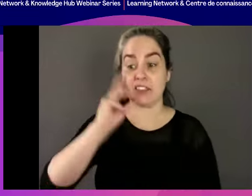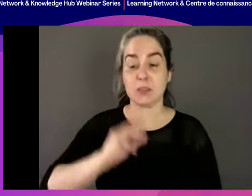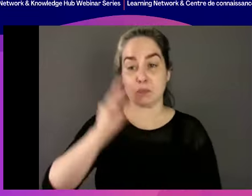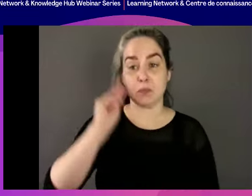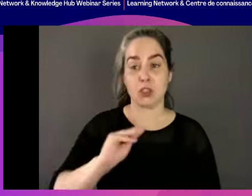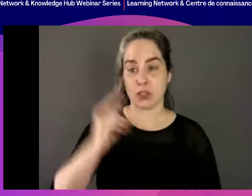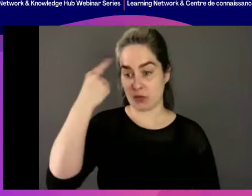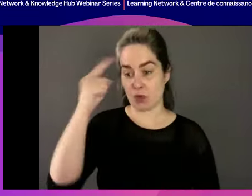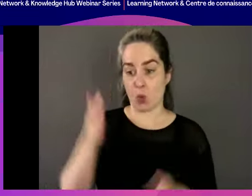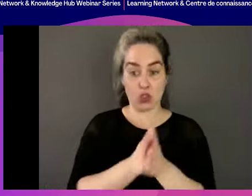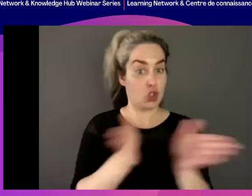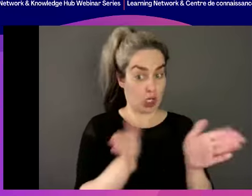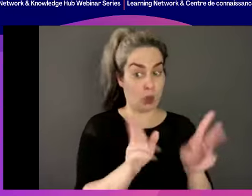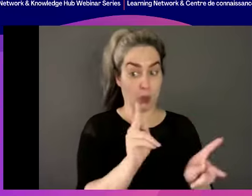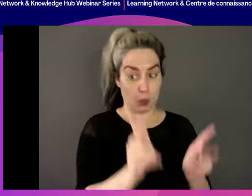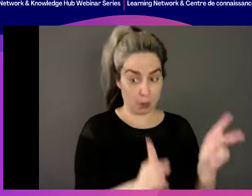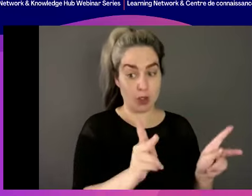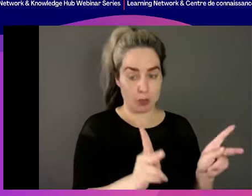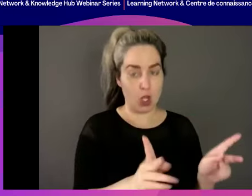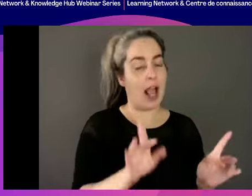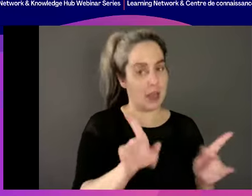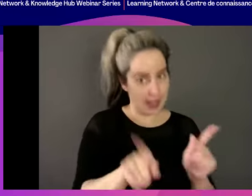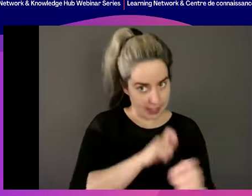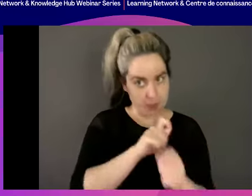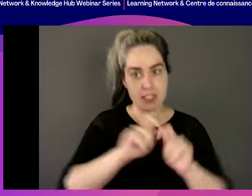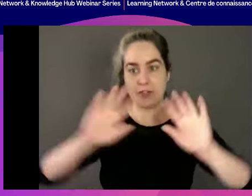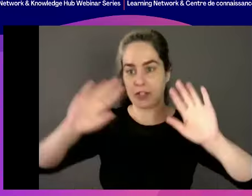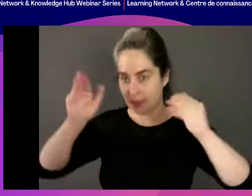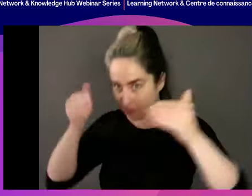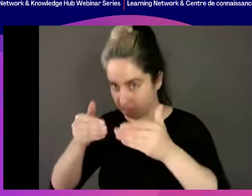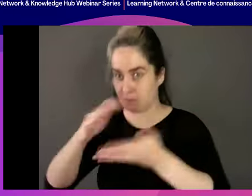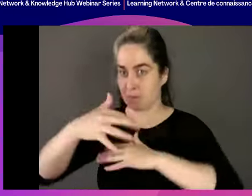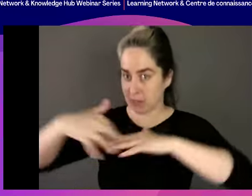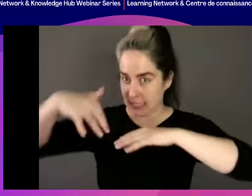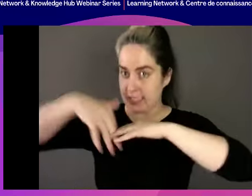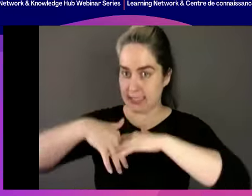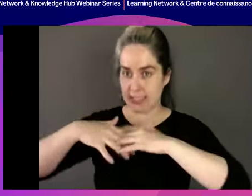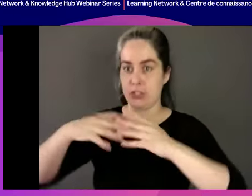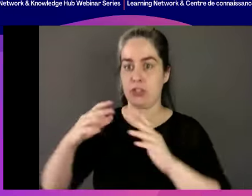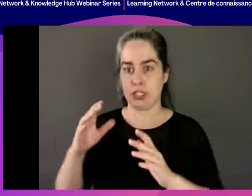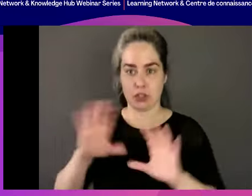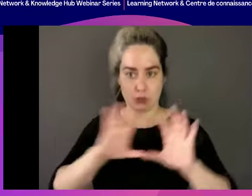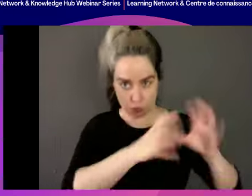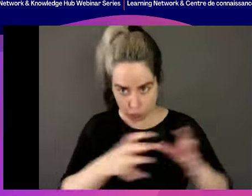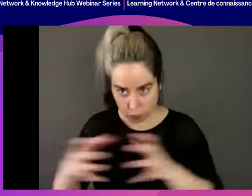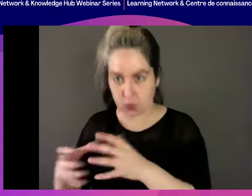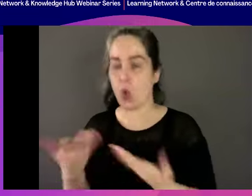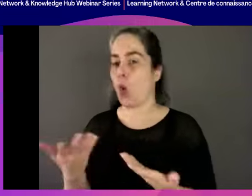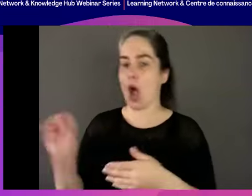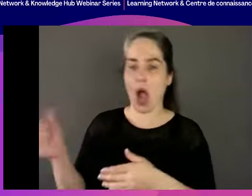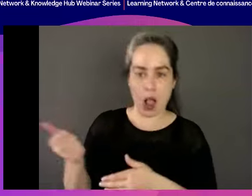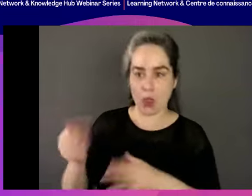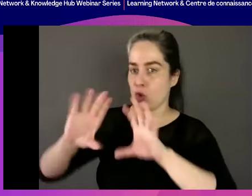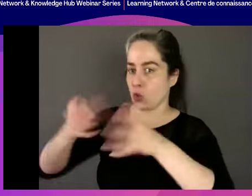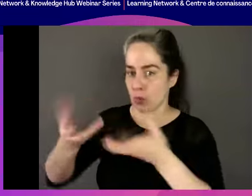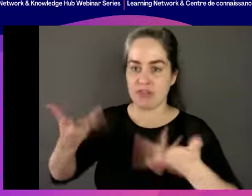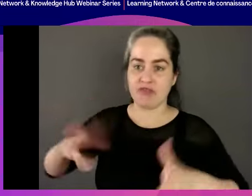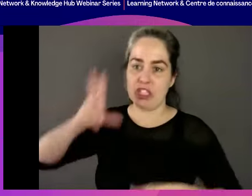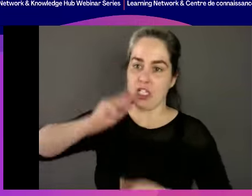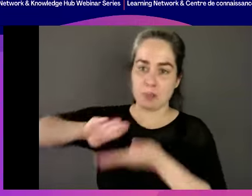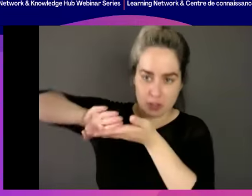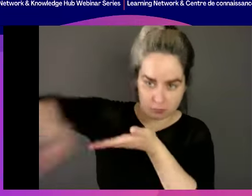the general population, and since then research has shown how prevalent it is in a variety of diverse populations.